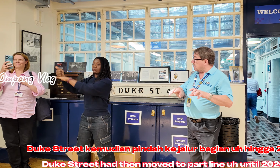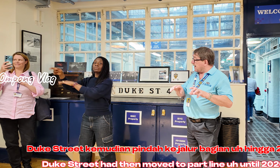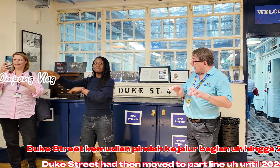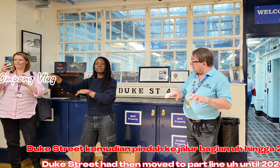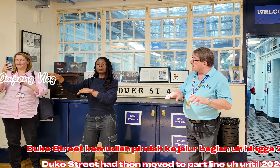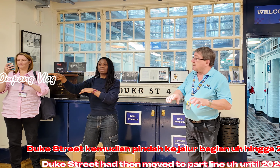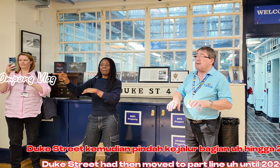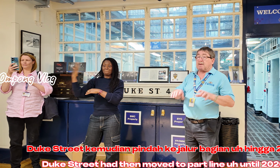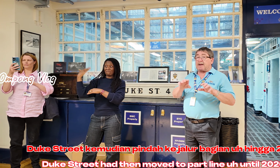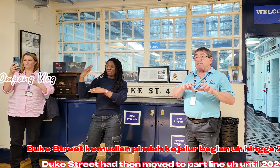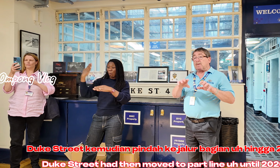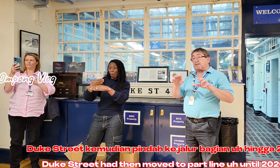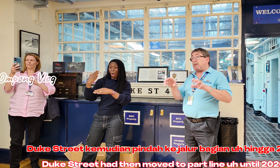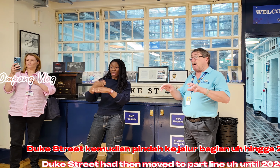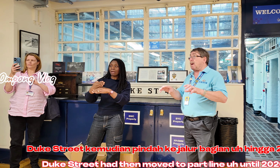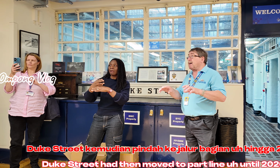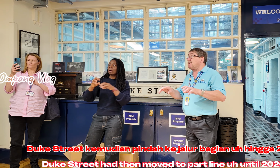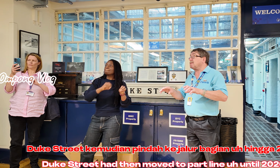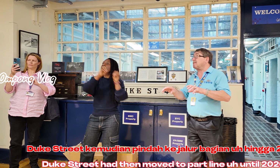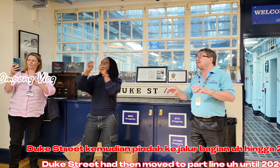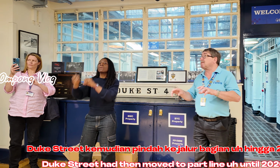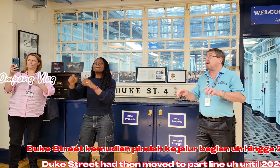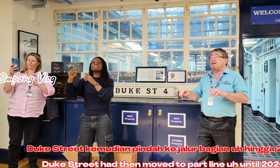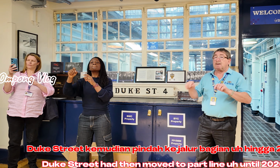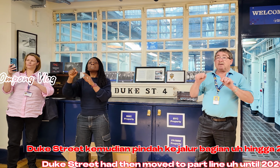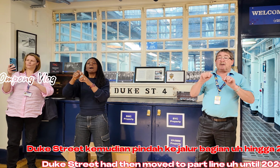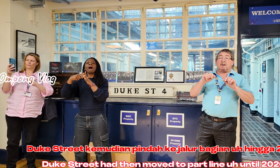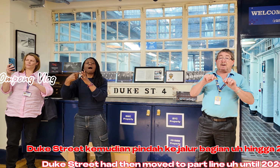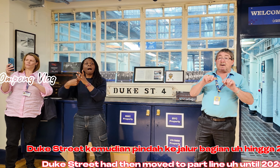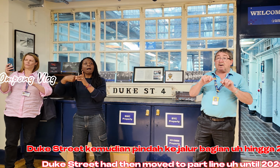Duke Street had then moved to Park Lane